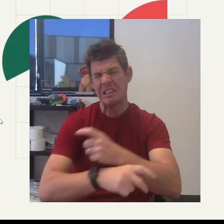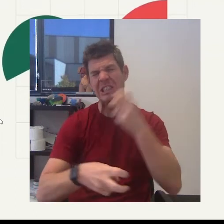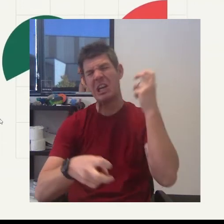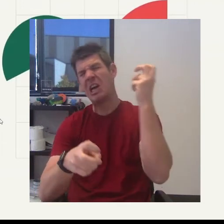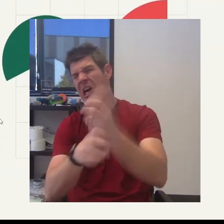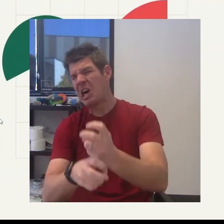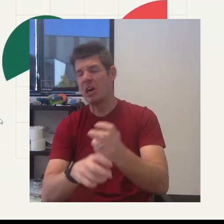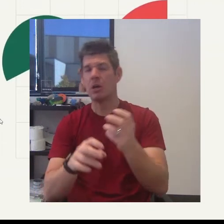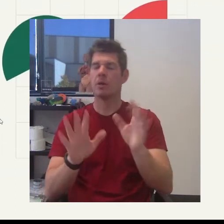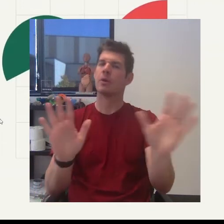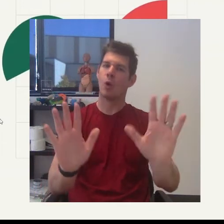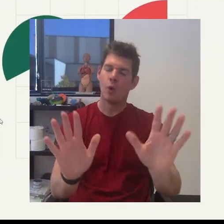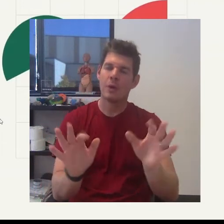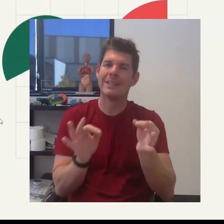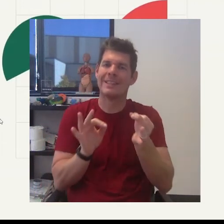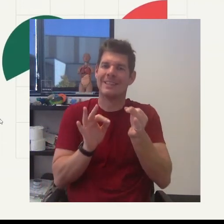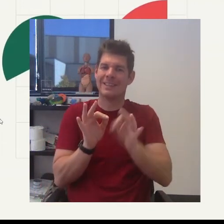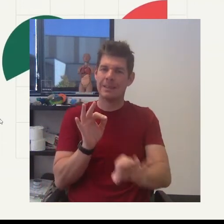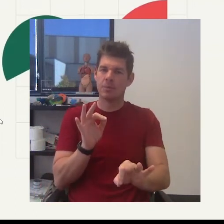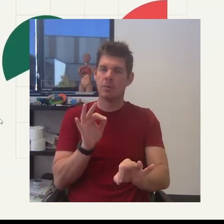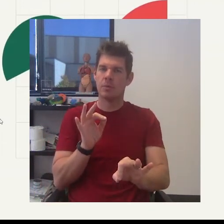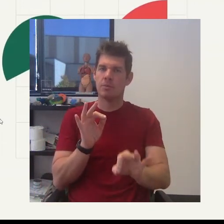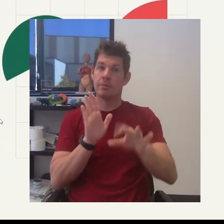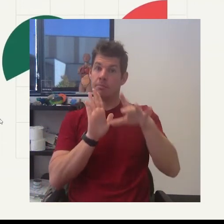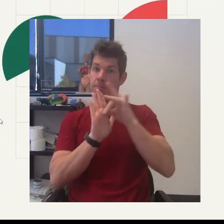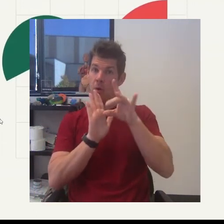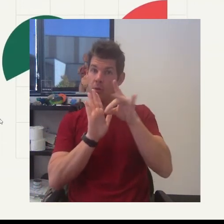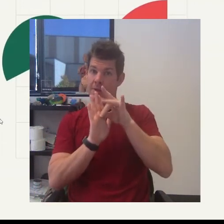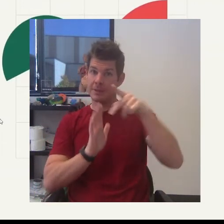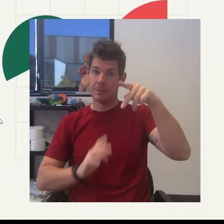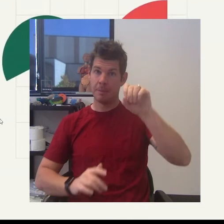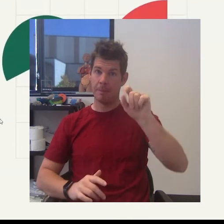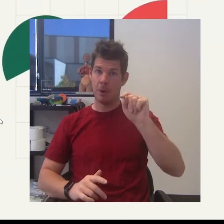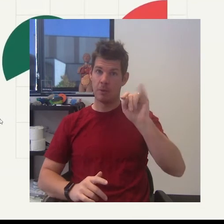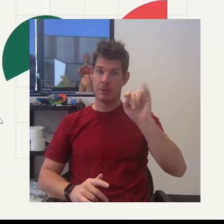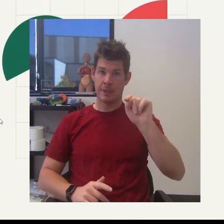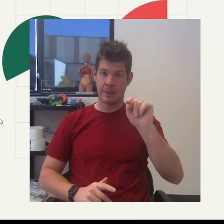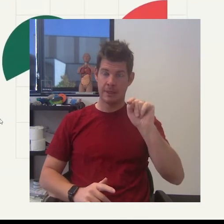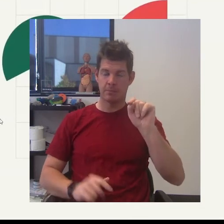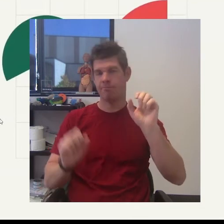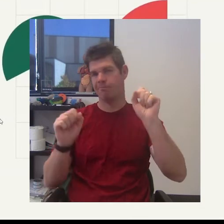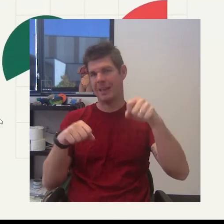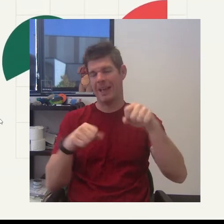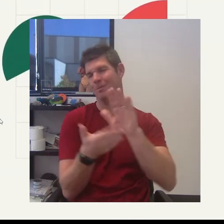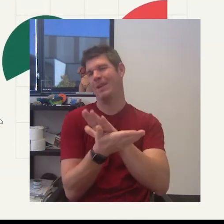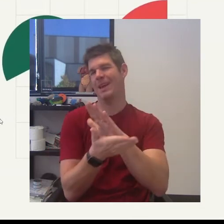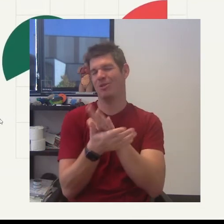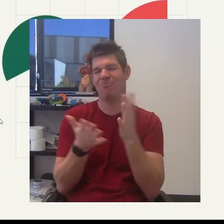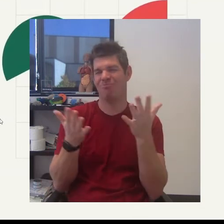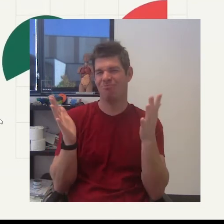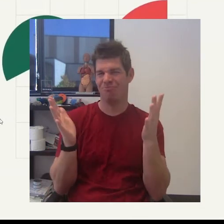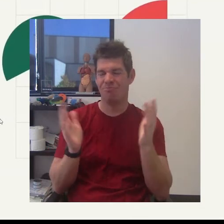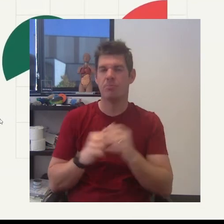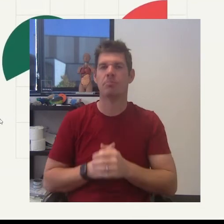okay? It can be very, very simple. Like I have just Post-it notes that I've written on. There's my blue item. There's another Post-it note. There's